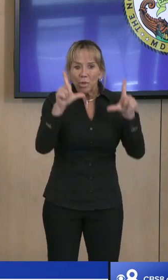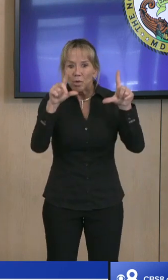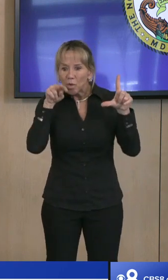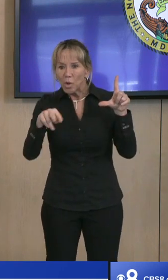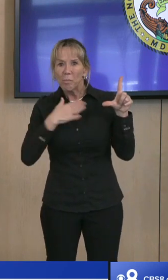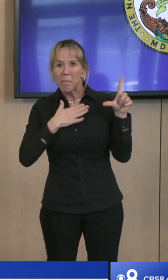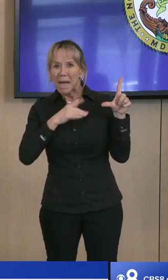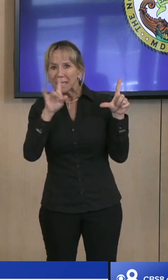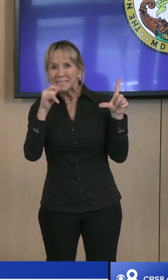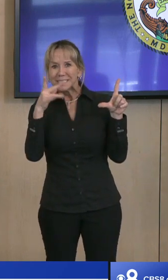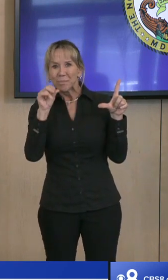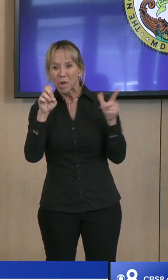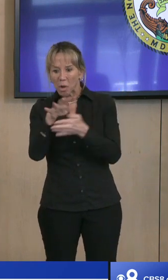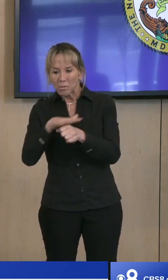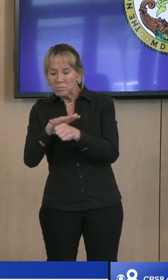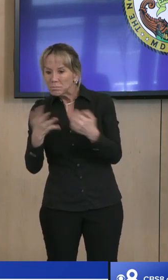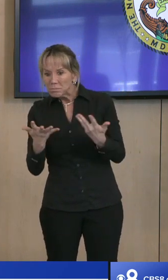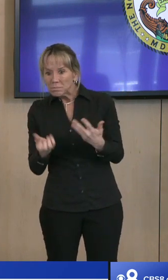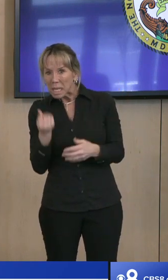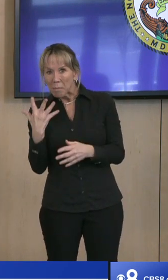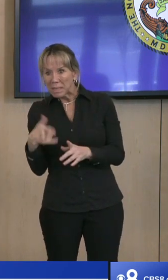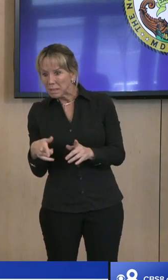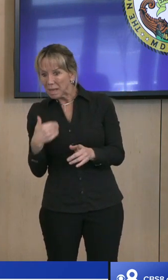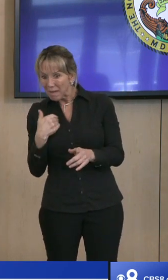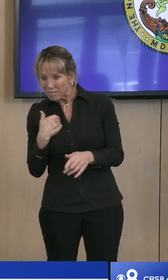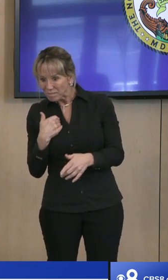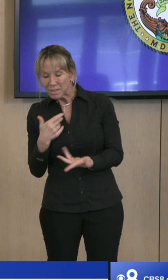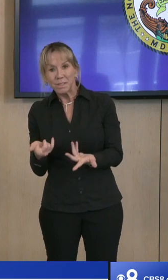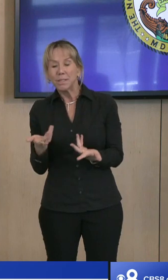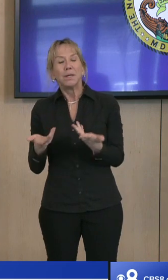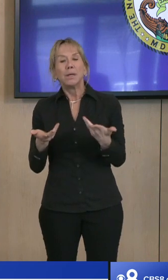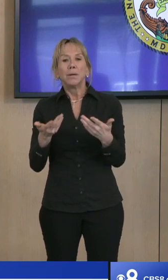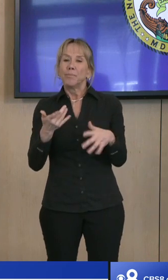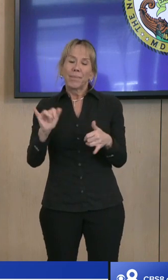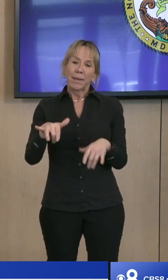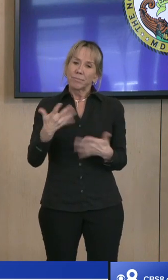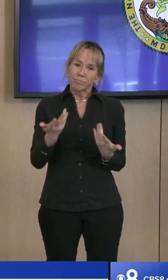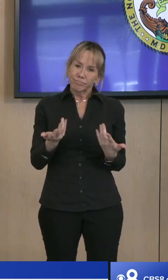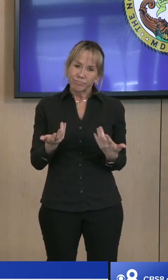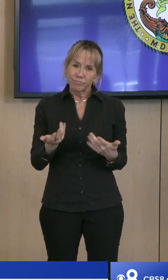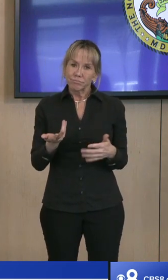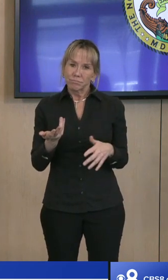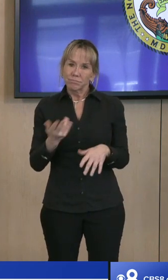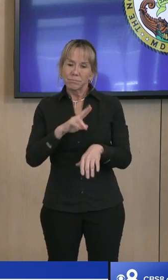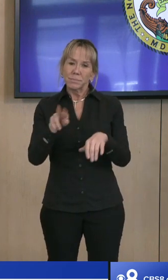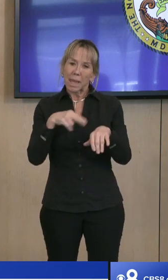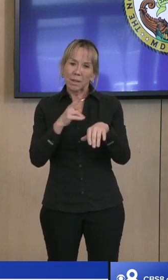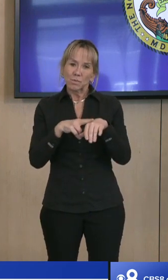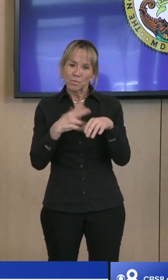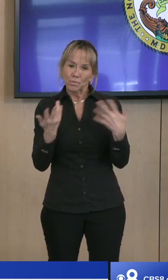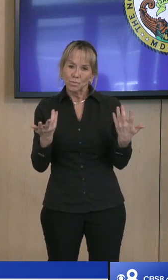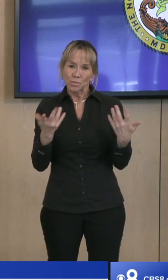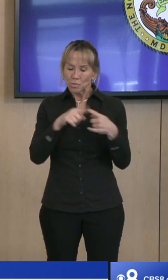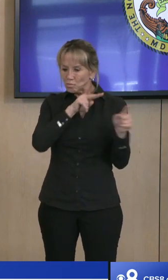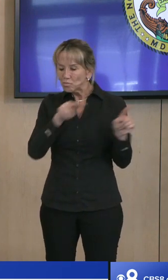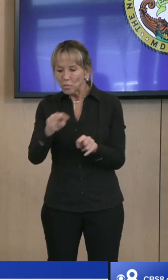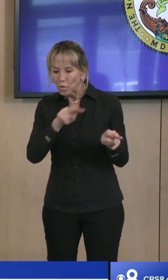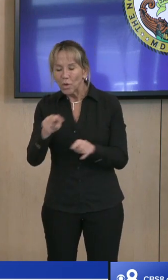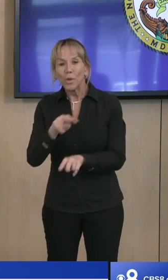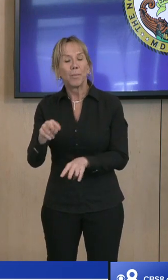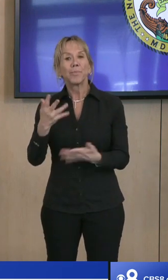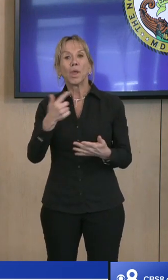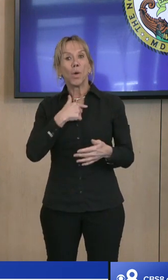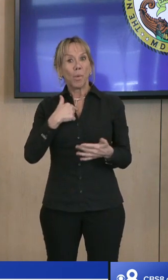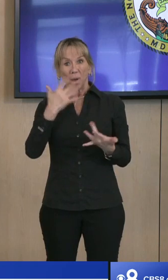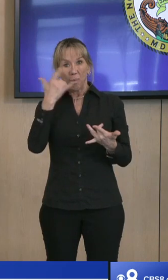their location and look at their zip code and see how many cases are there. I think it's only natural. We produced that report because people